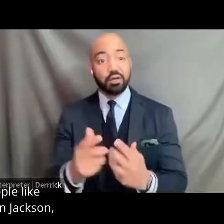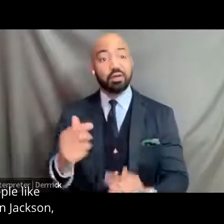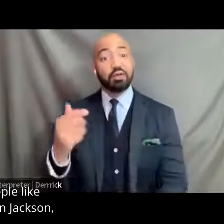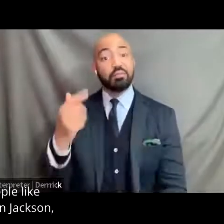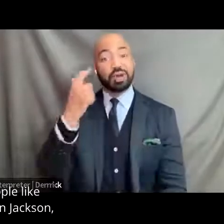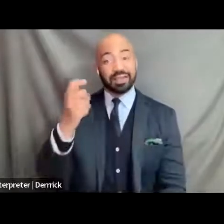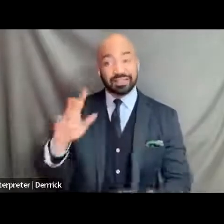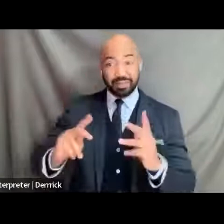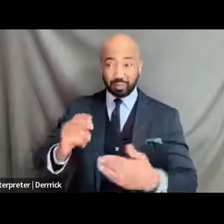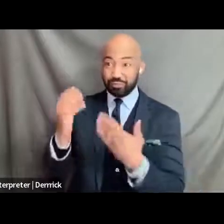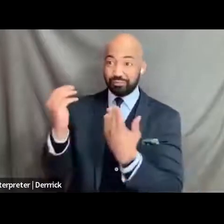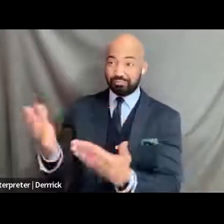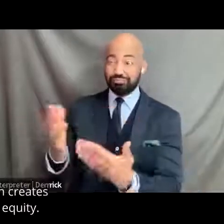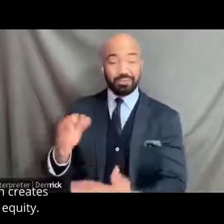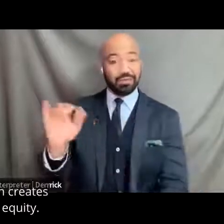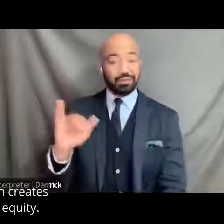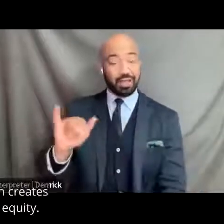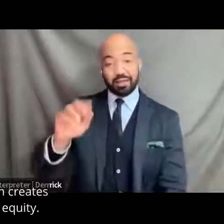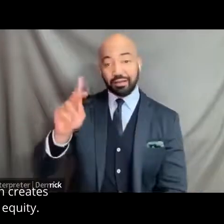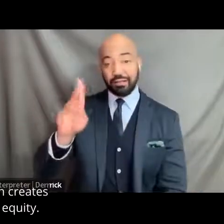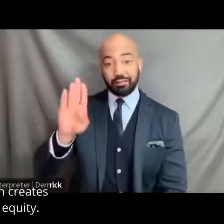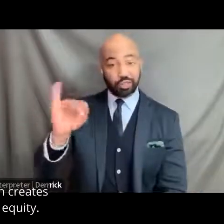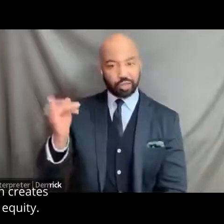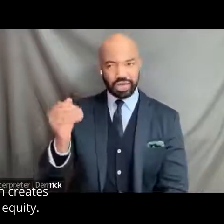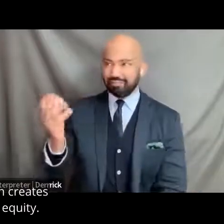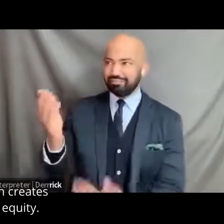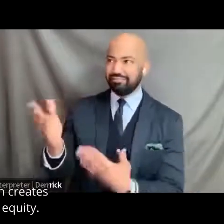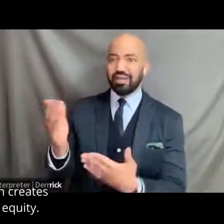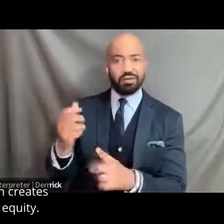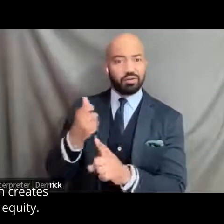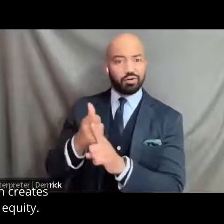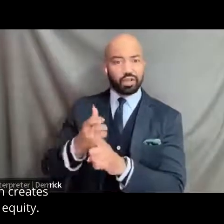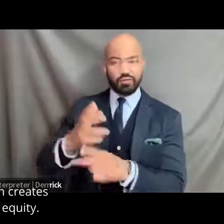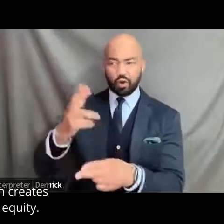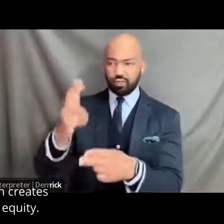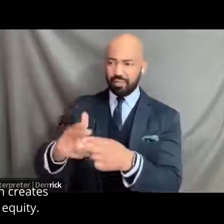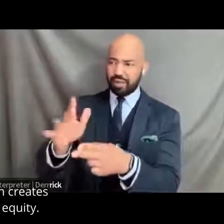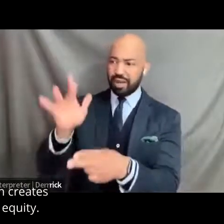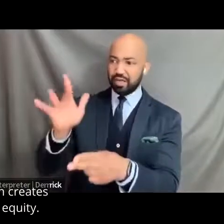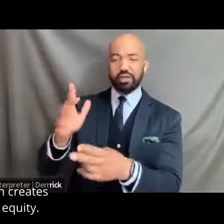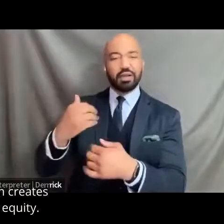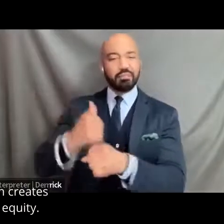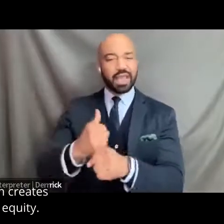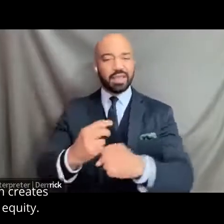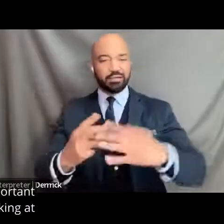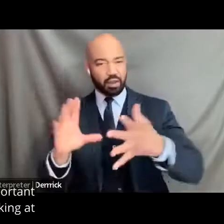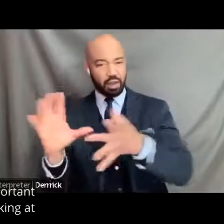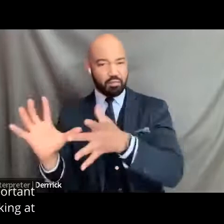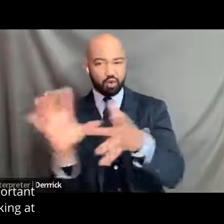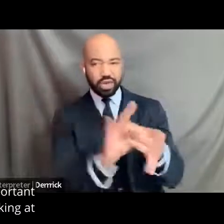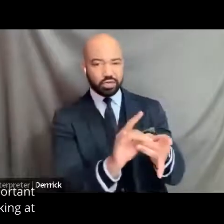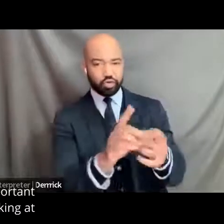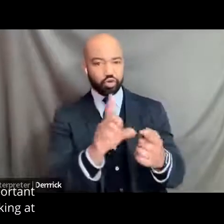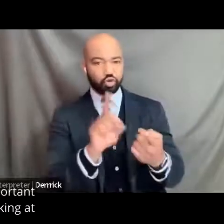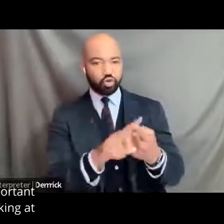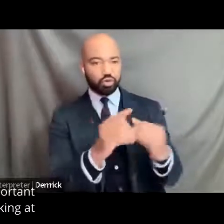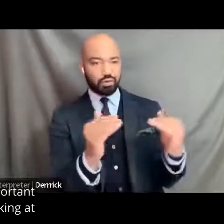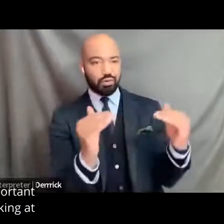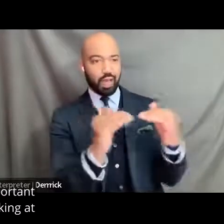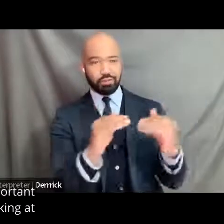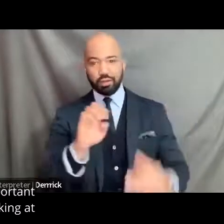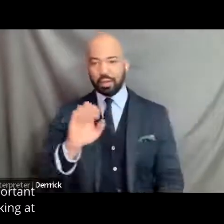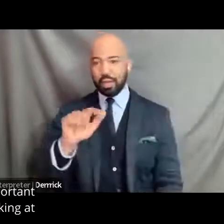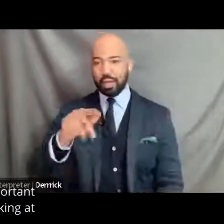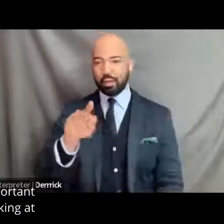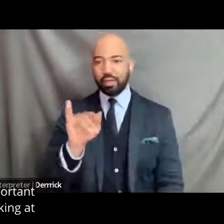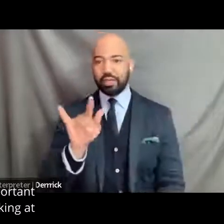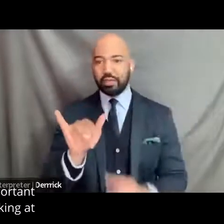brought jackson um her baby representation creates a bridgeway for equity equity is so important